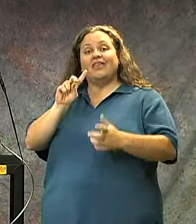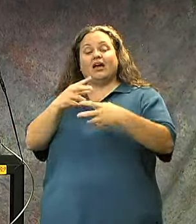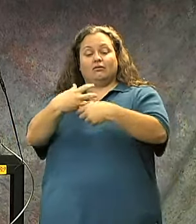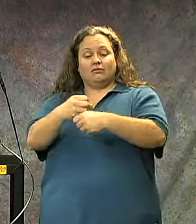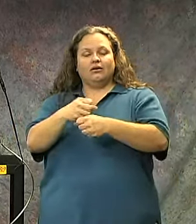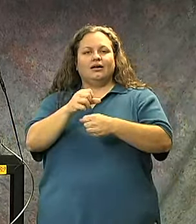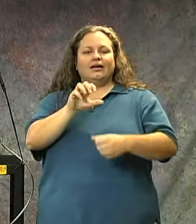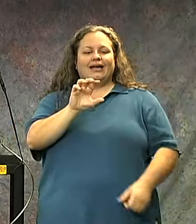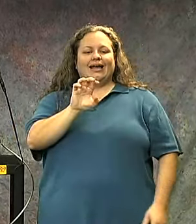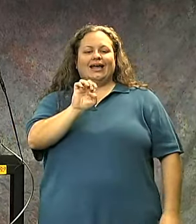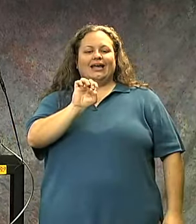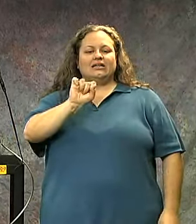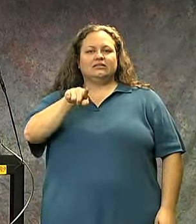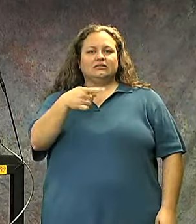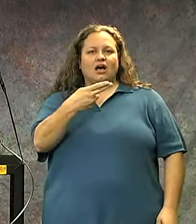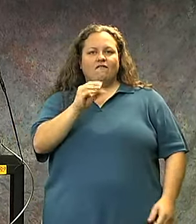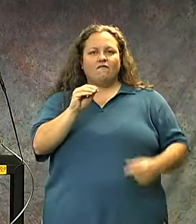for